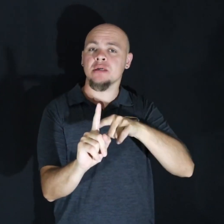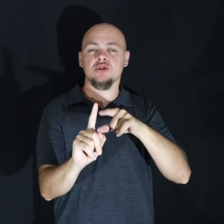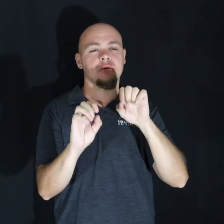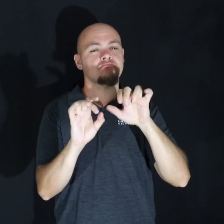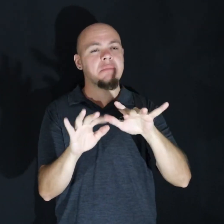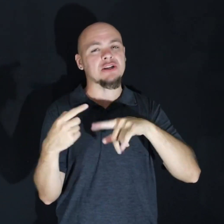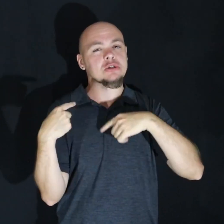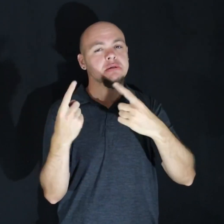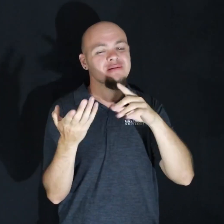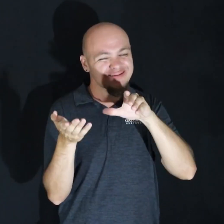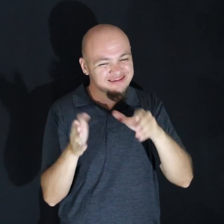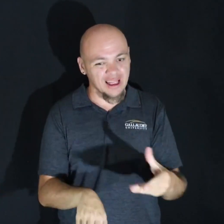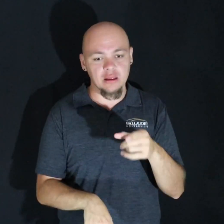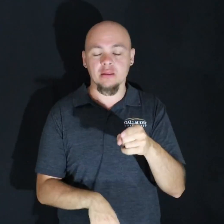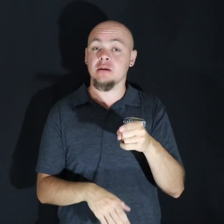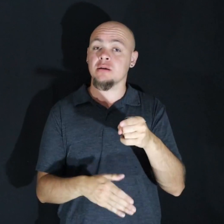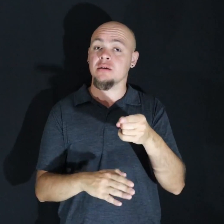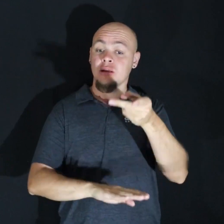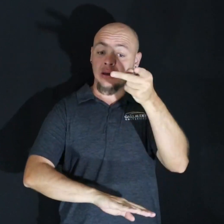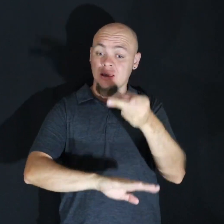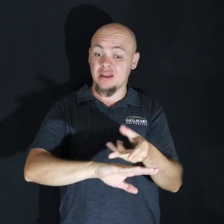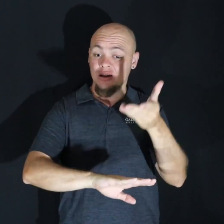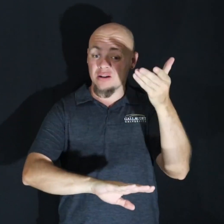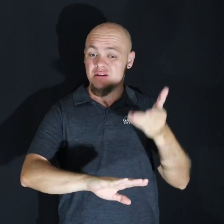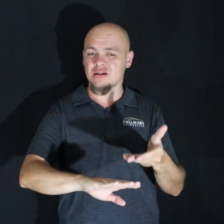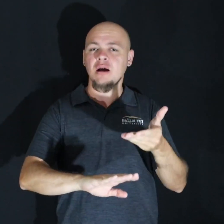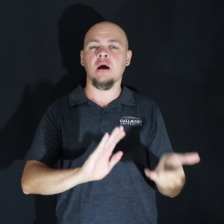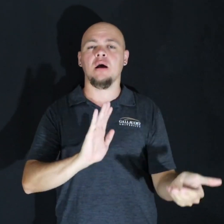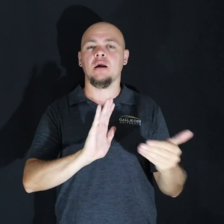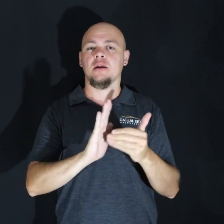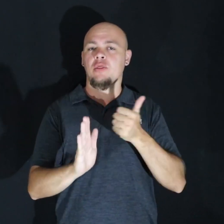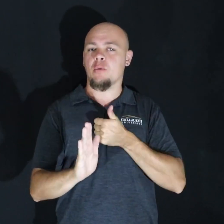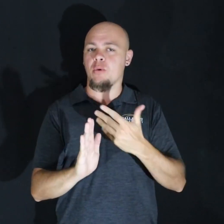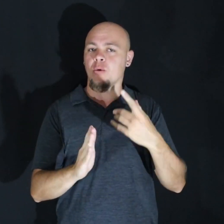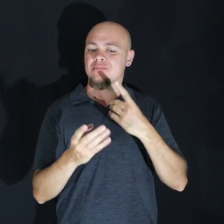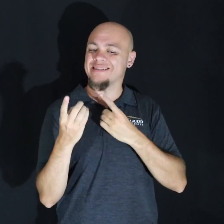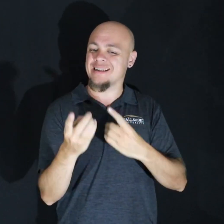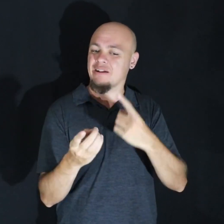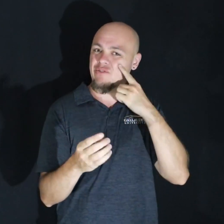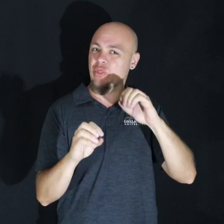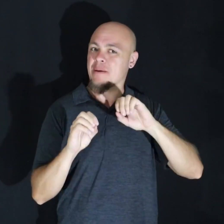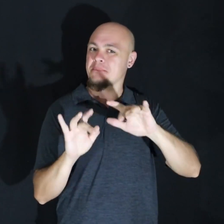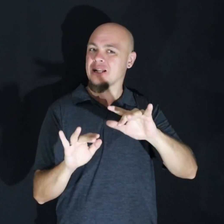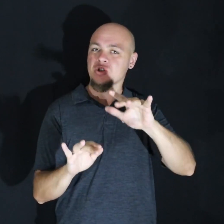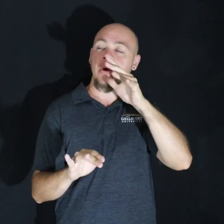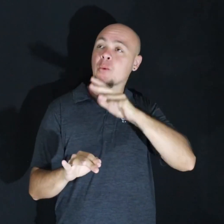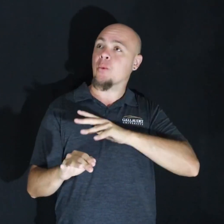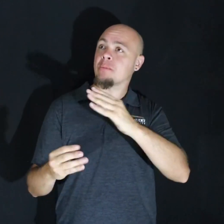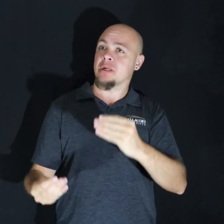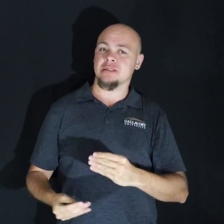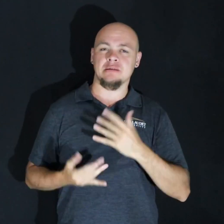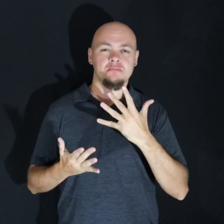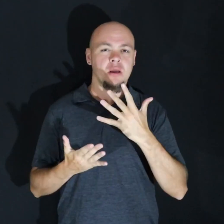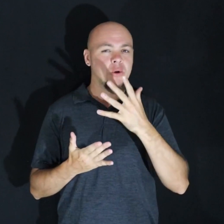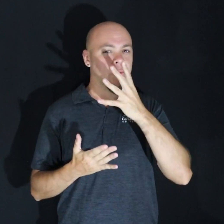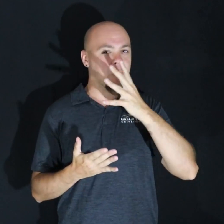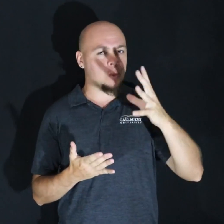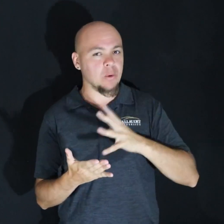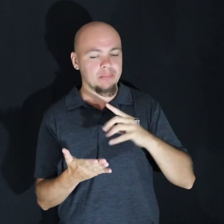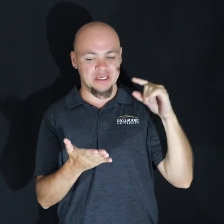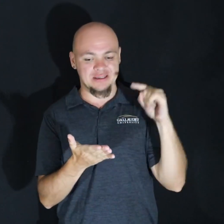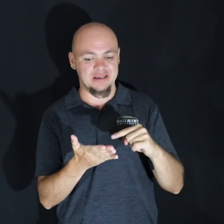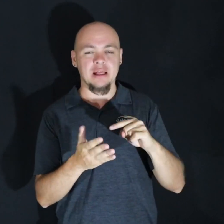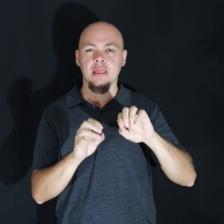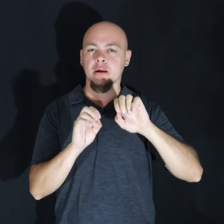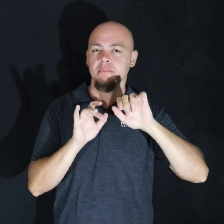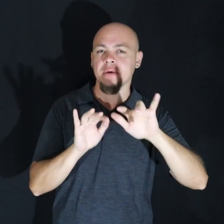she dies. Here lies another poem dedicated to the magic and divinity that is woman, that is